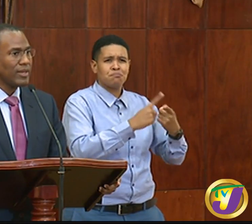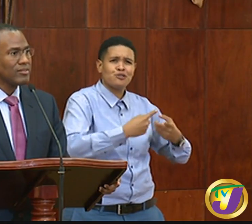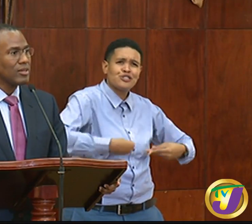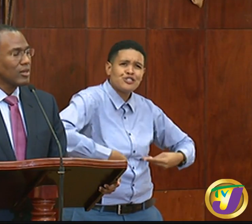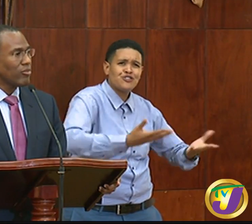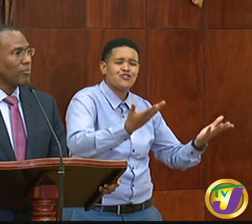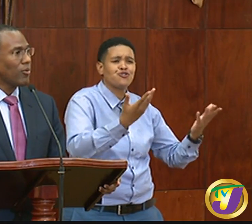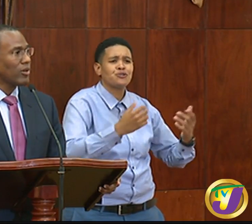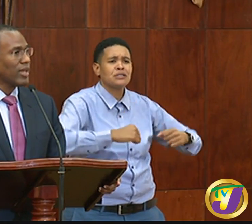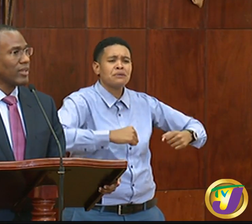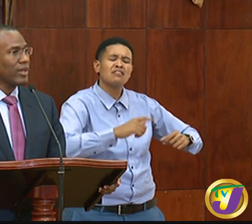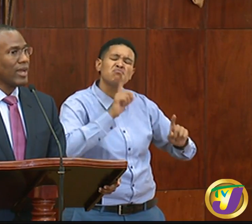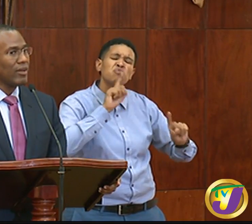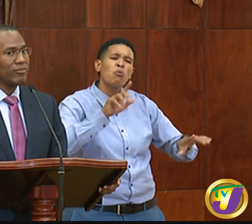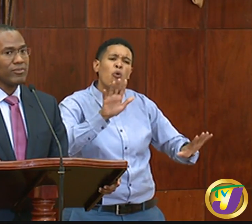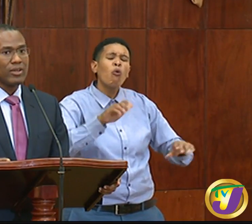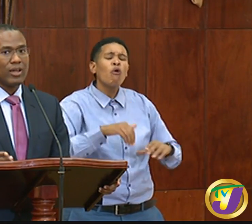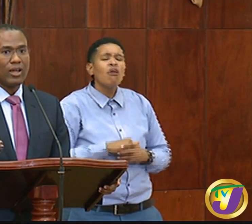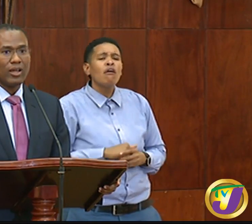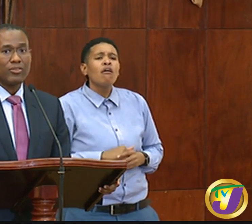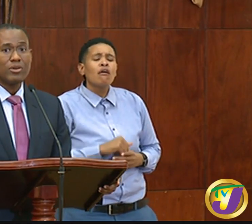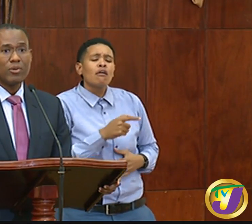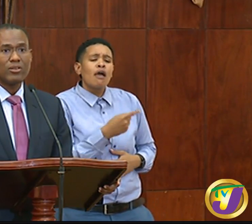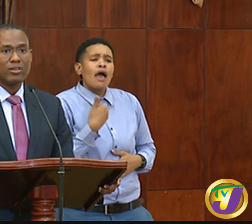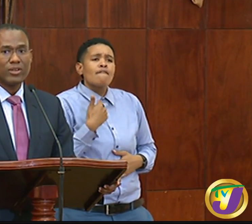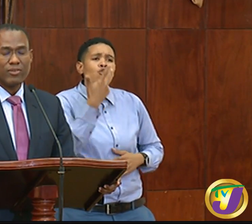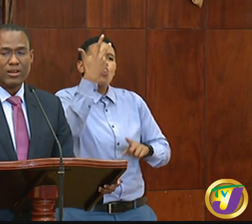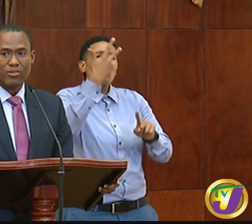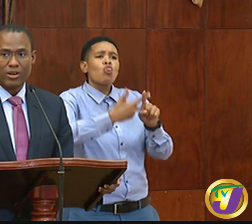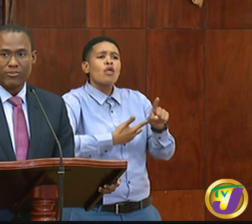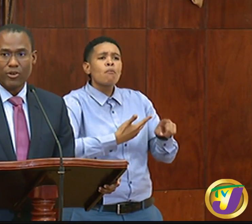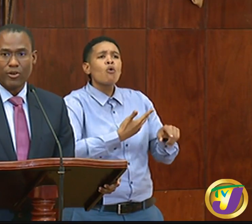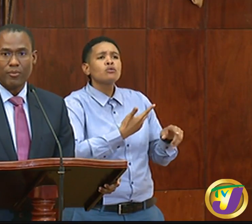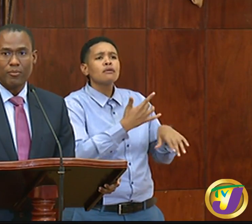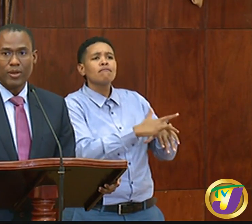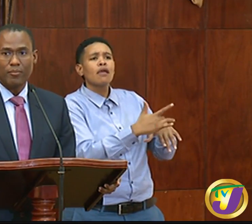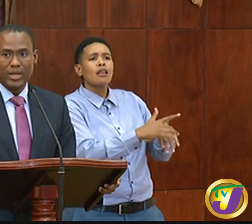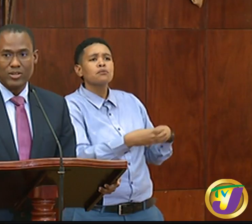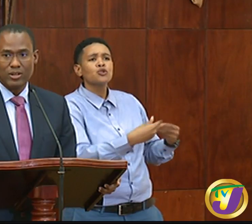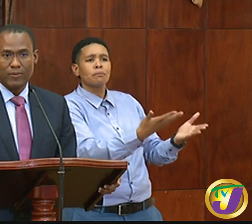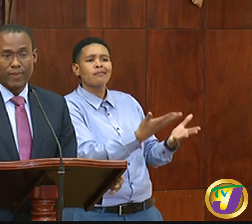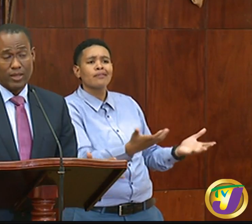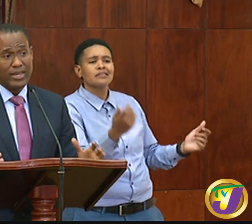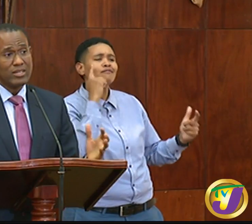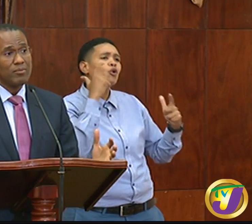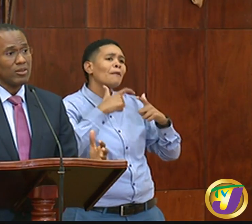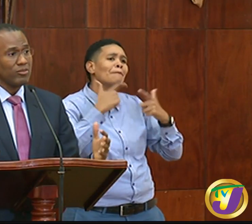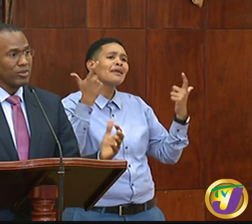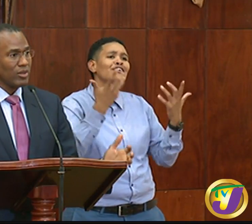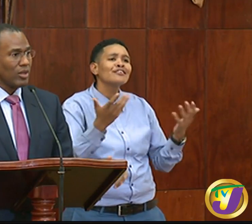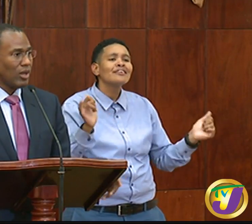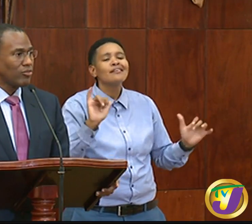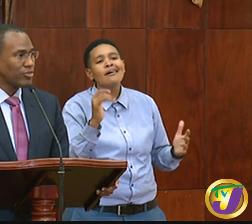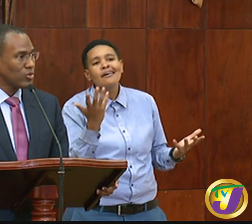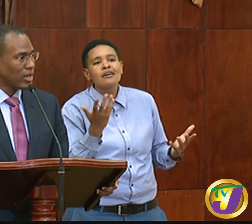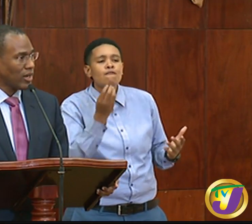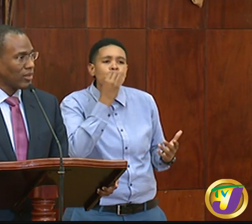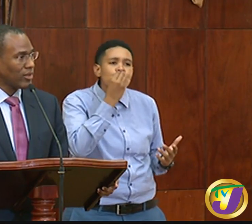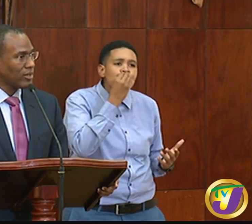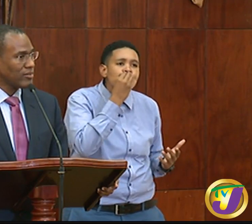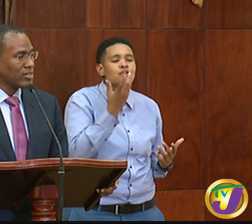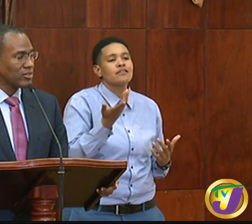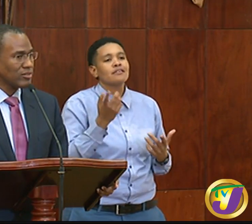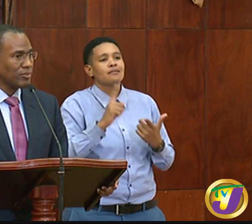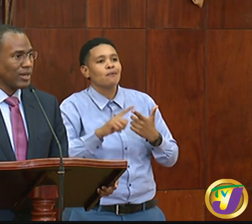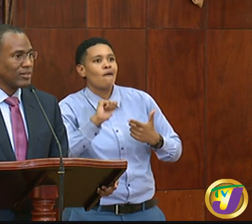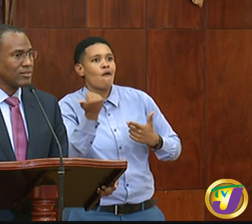distribution space, report that they have 3 months of inventory for major items of food and